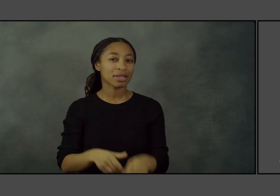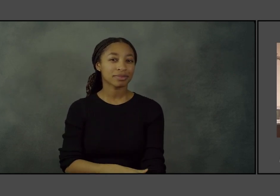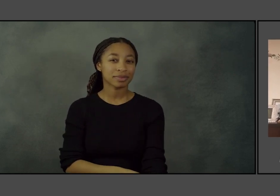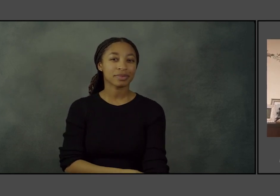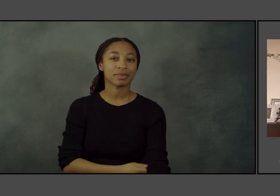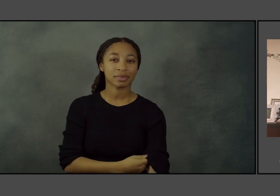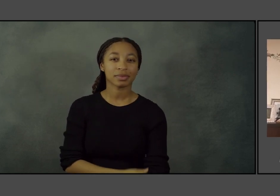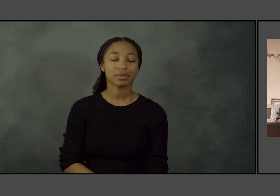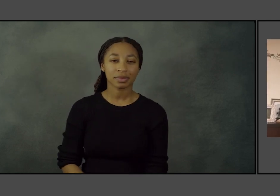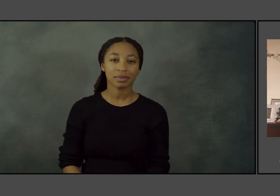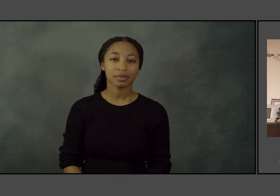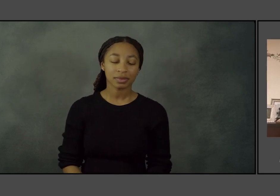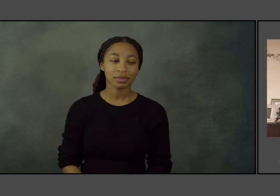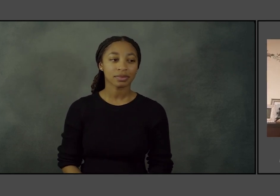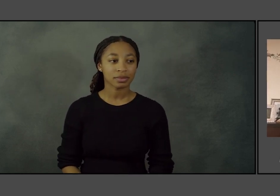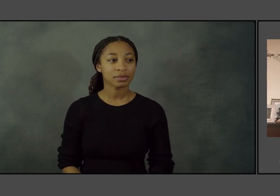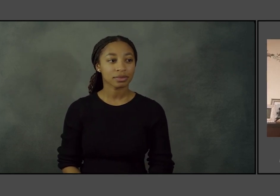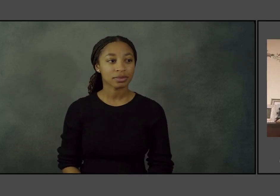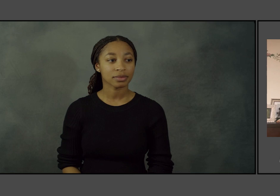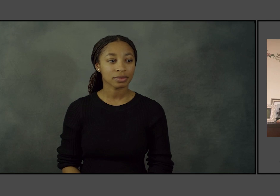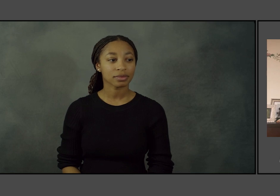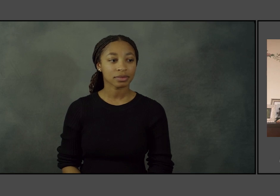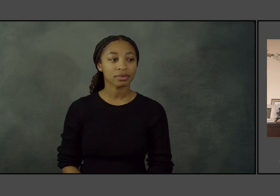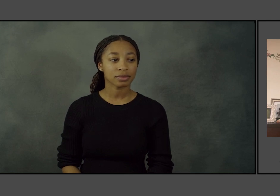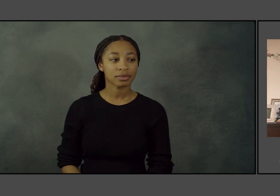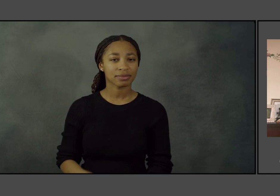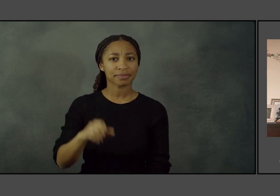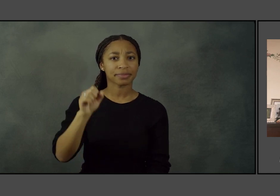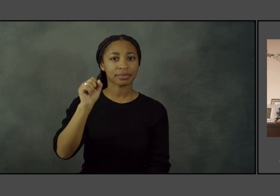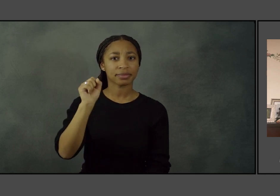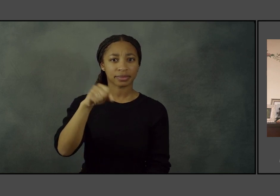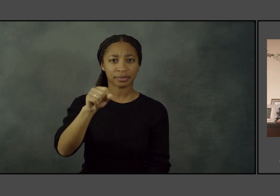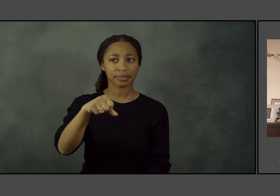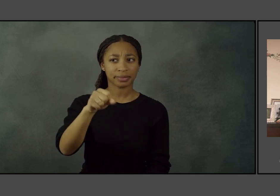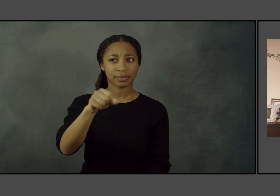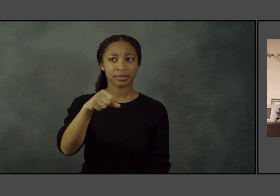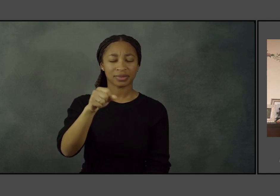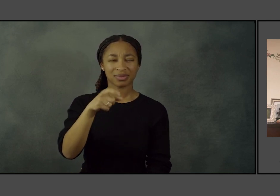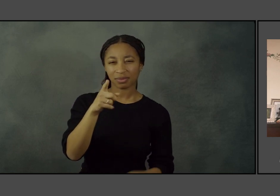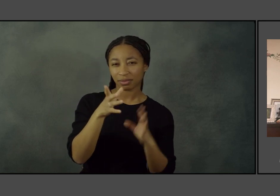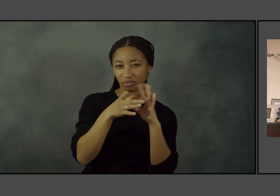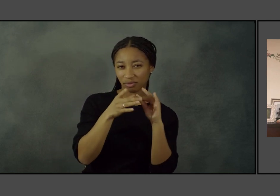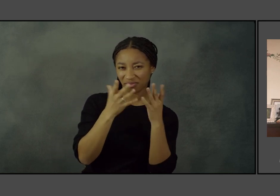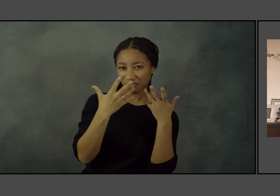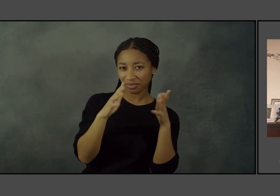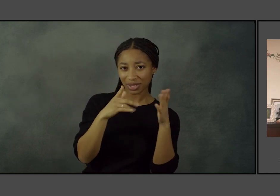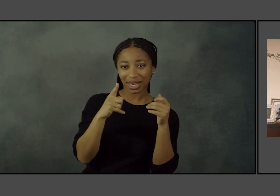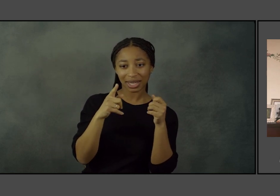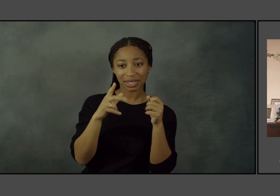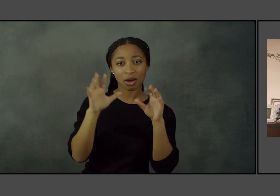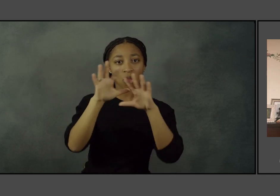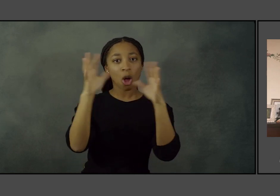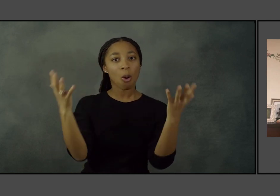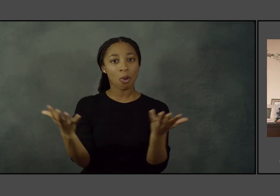Yeah. Well, I mean, jazz, of course, like you said, was a global or is a global phenomenon.